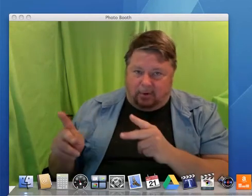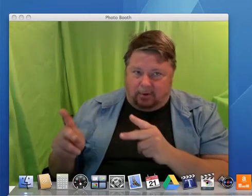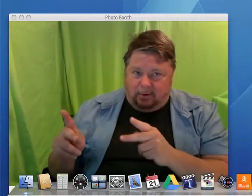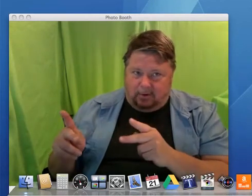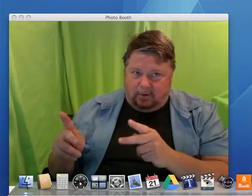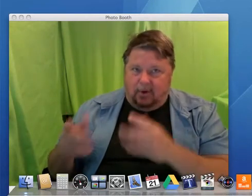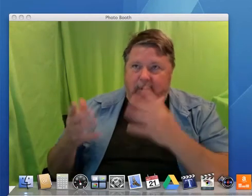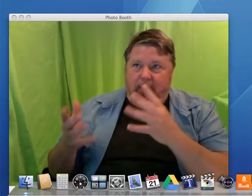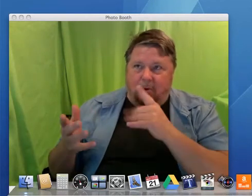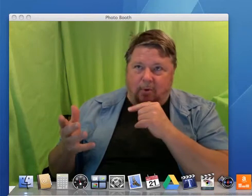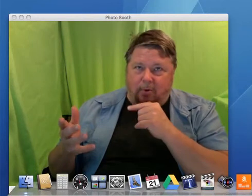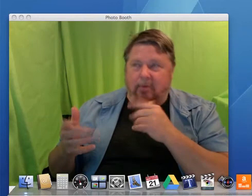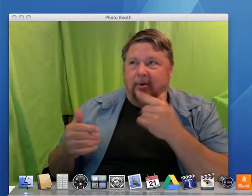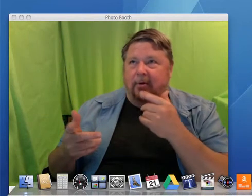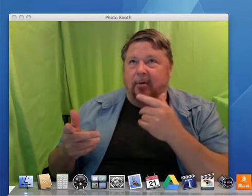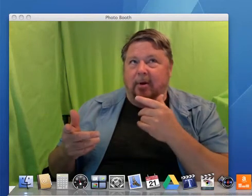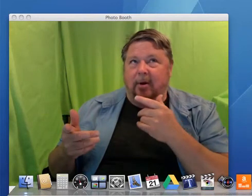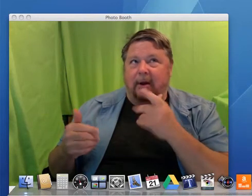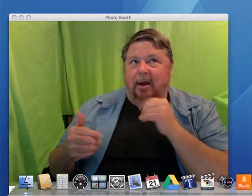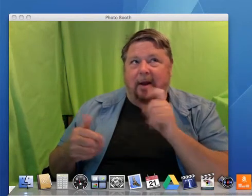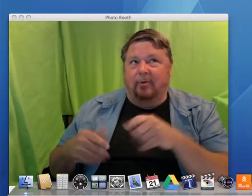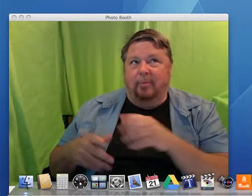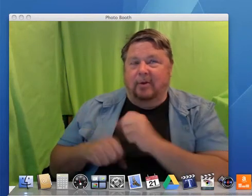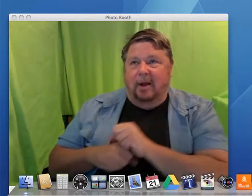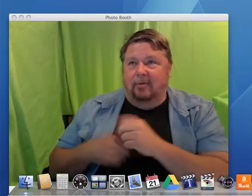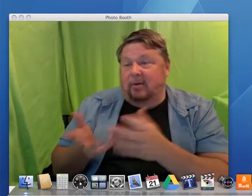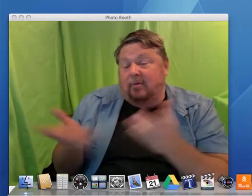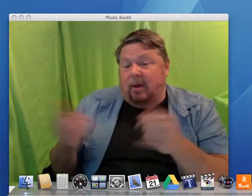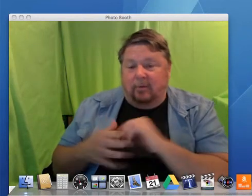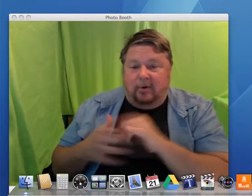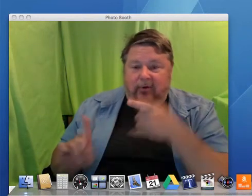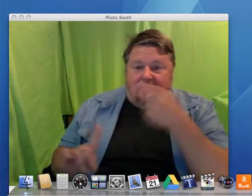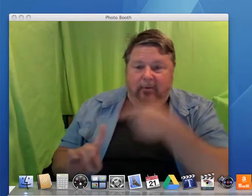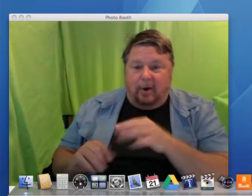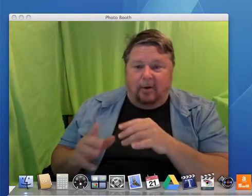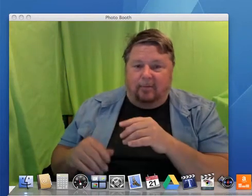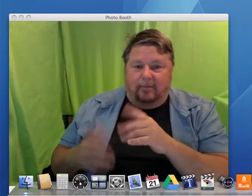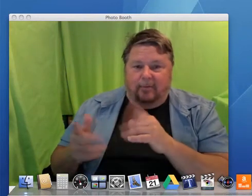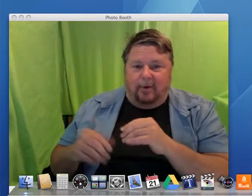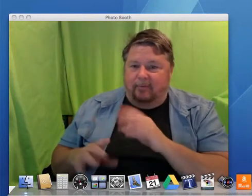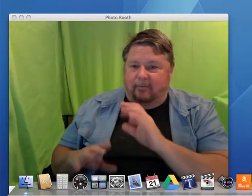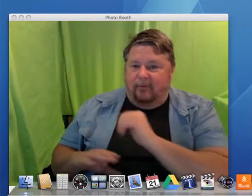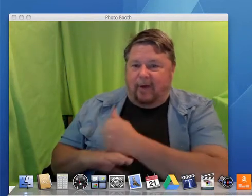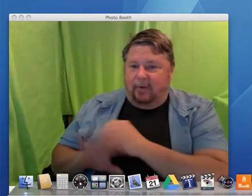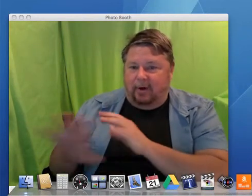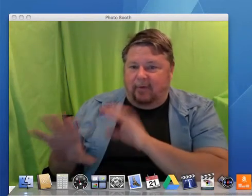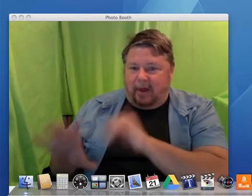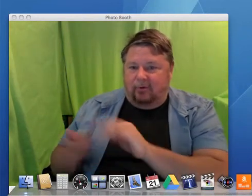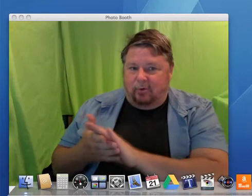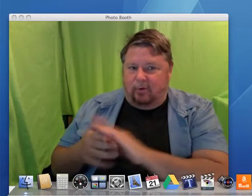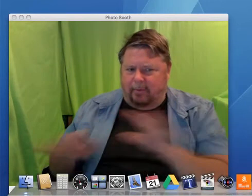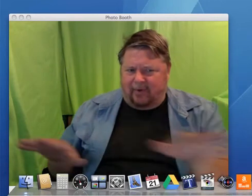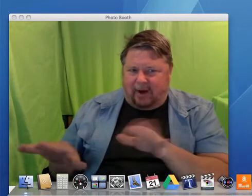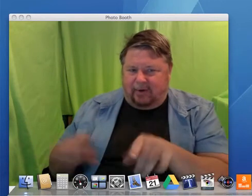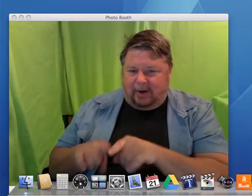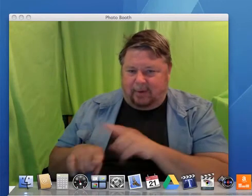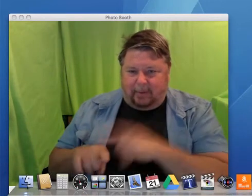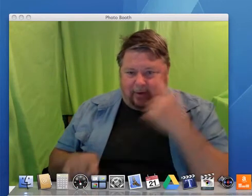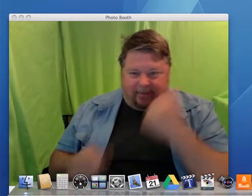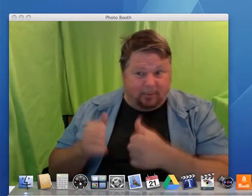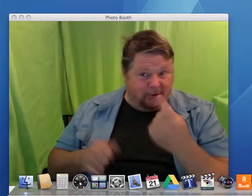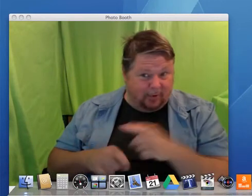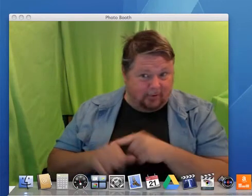people who received, they didn't have to be slaves, that was just the founding of that school around the same